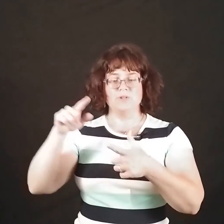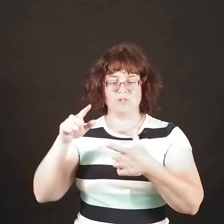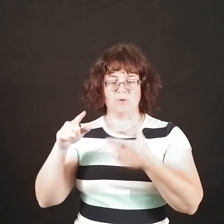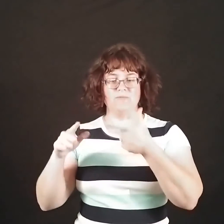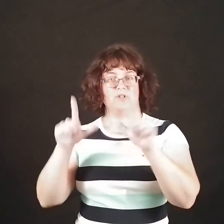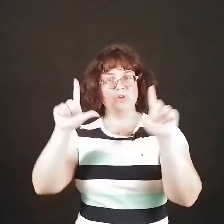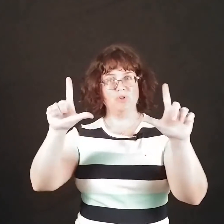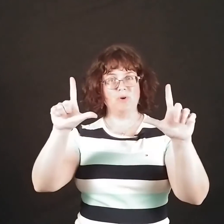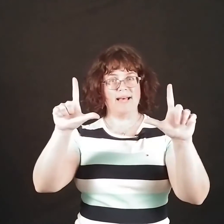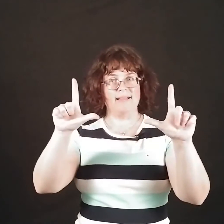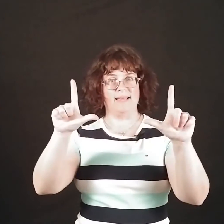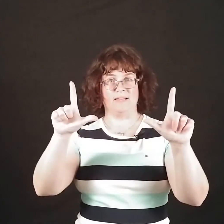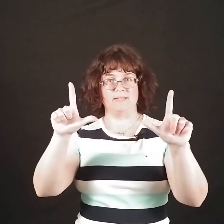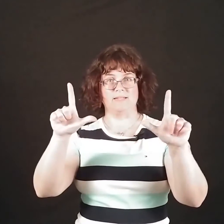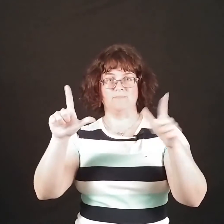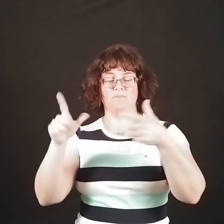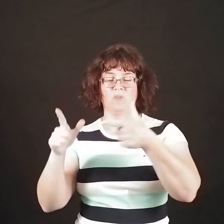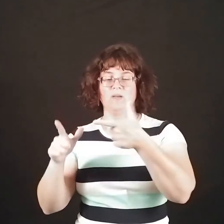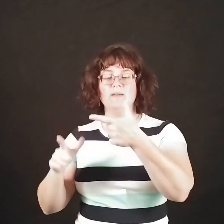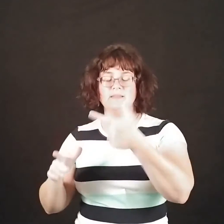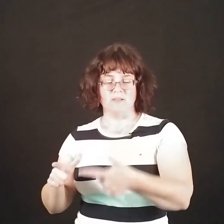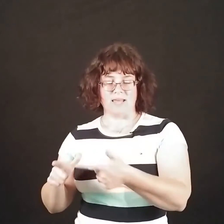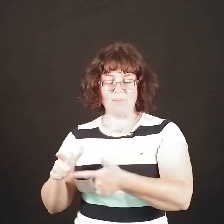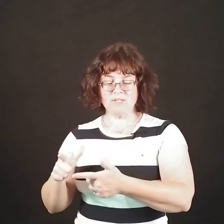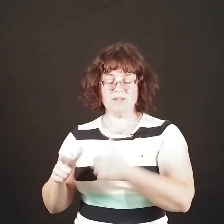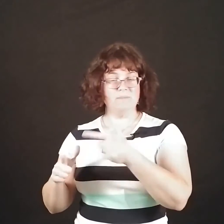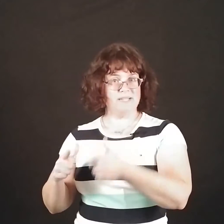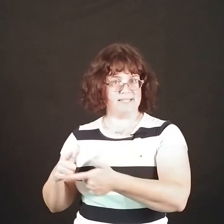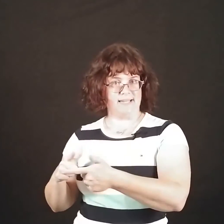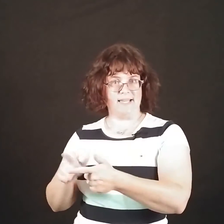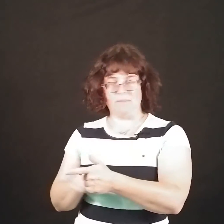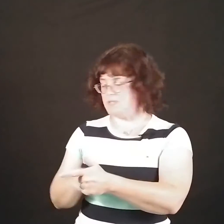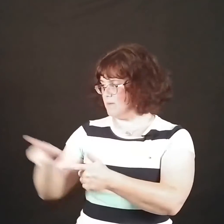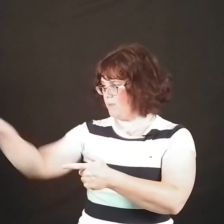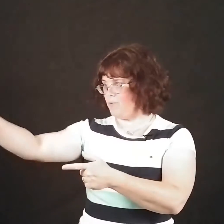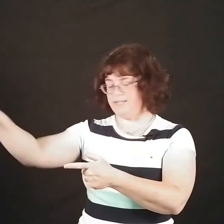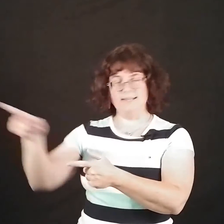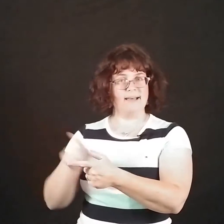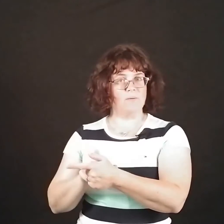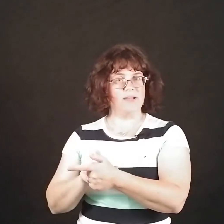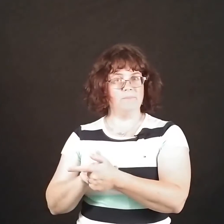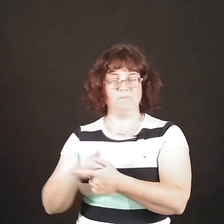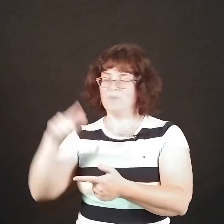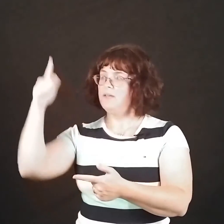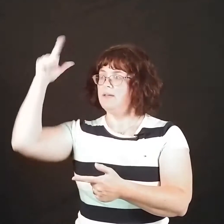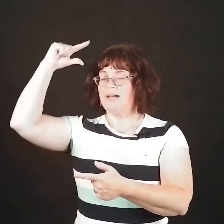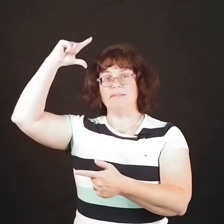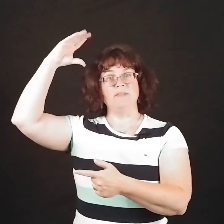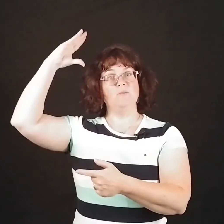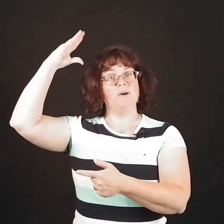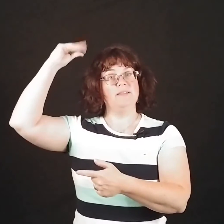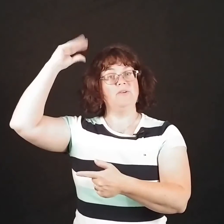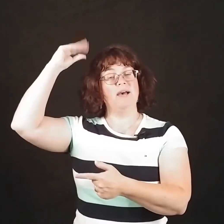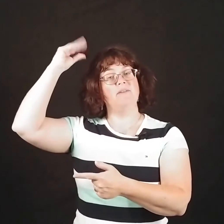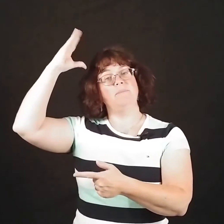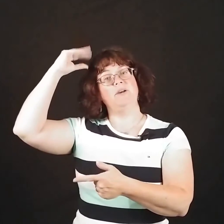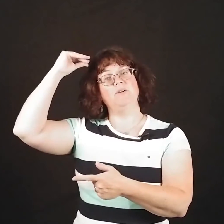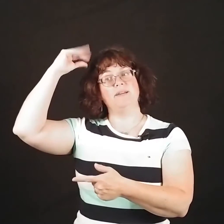So you have two L hands. That one's going to be sticking up, is going to be pointing that way. And then the one that you have up here going